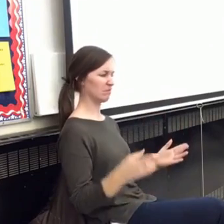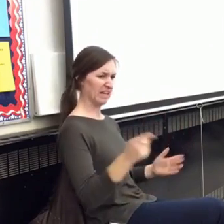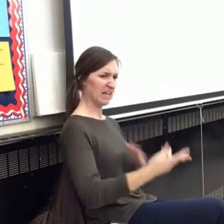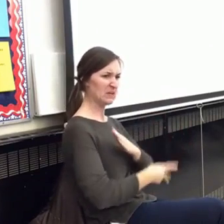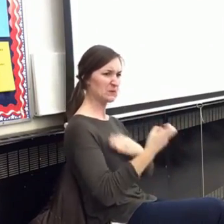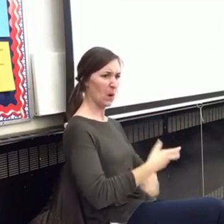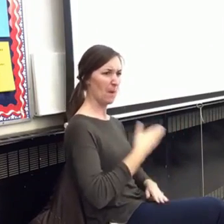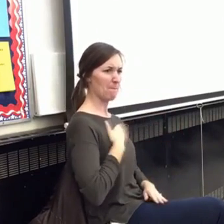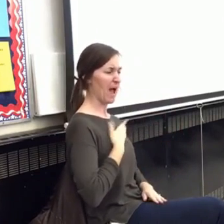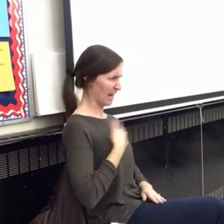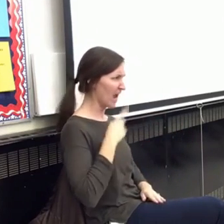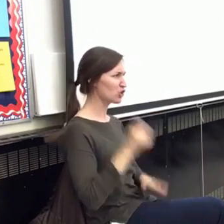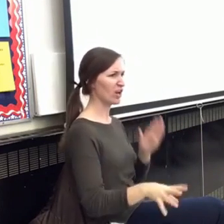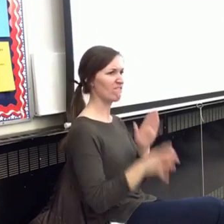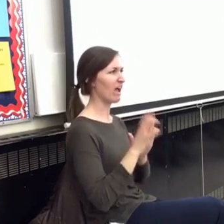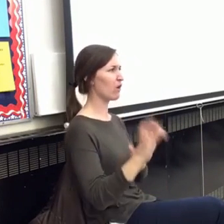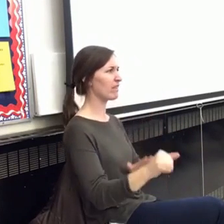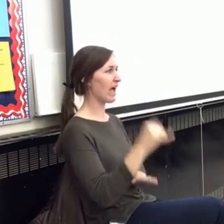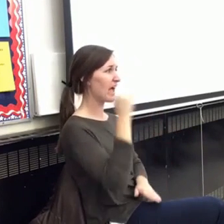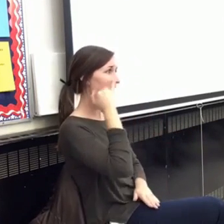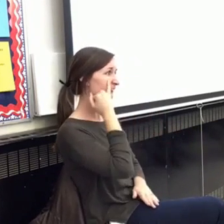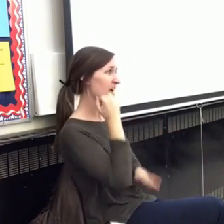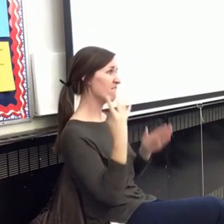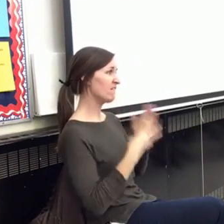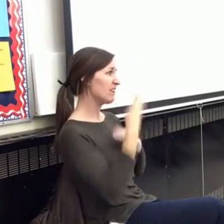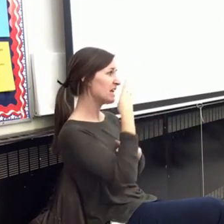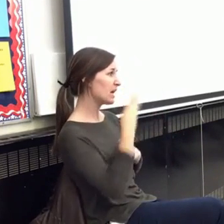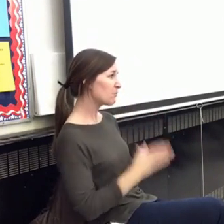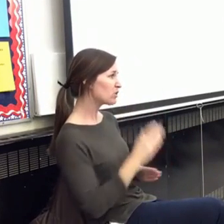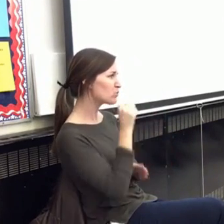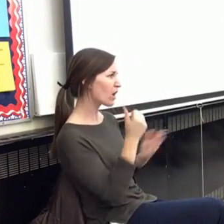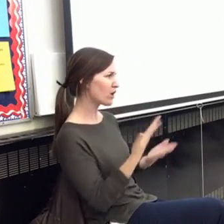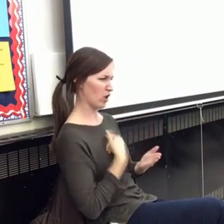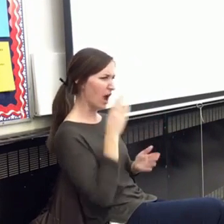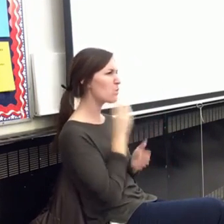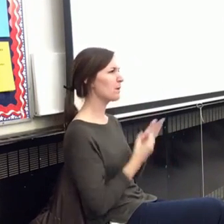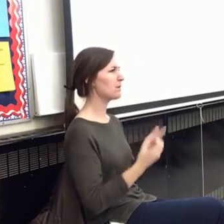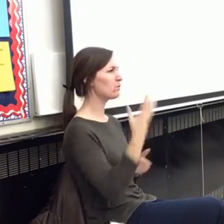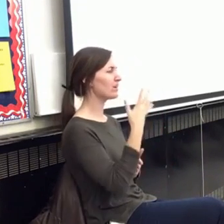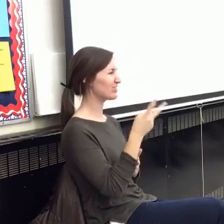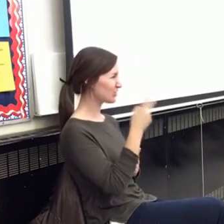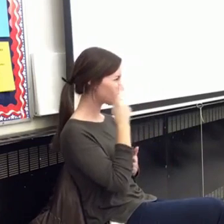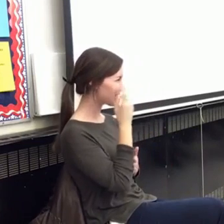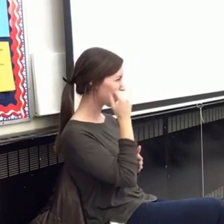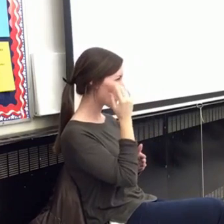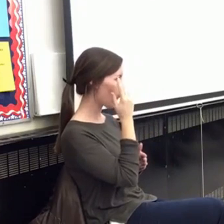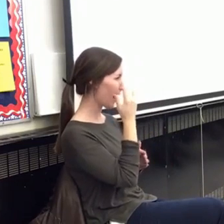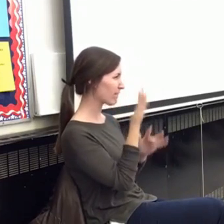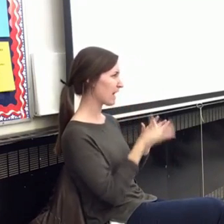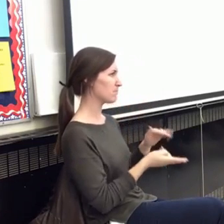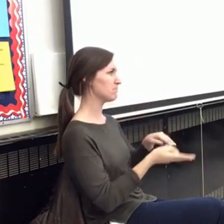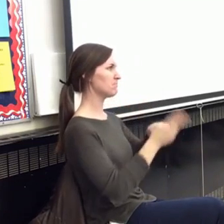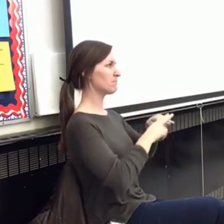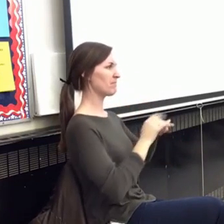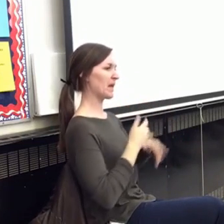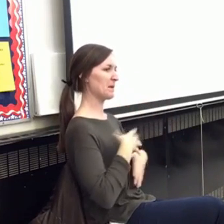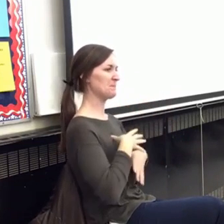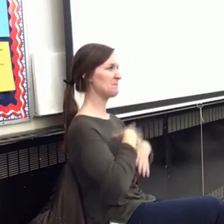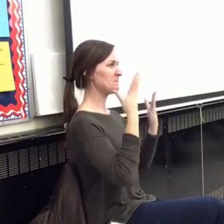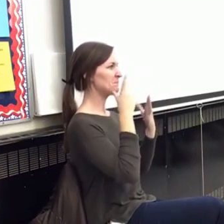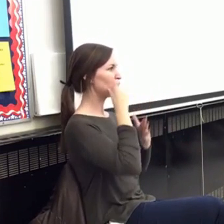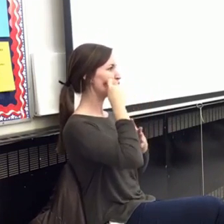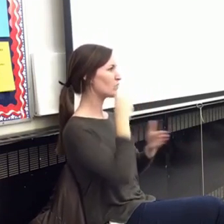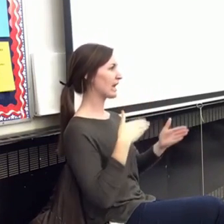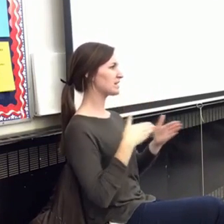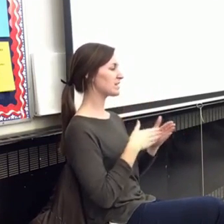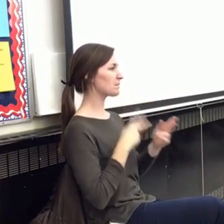If we didn't have immigrants here, I'd be rich. Do you guys see why there was an increase of this racism? People were fearful of this is the problem